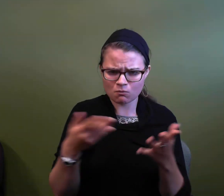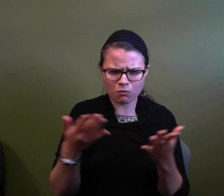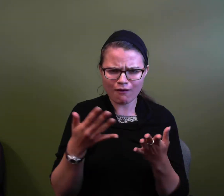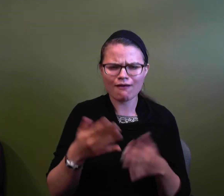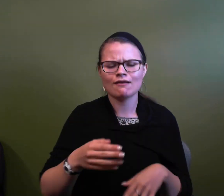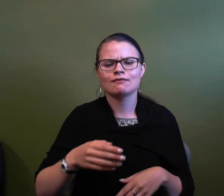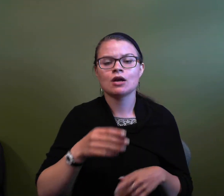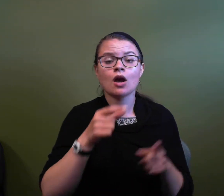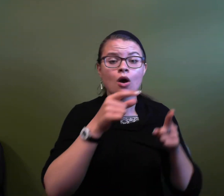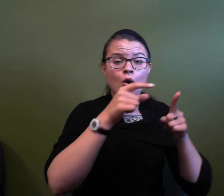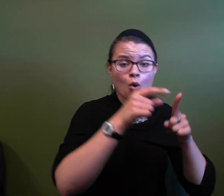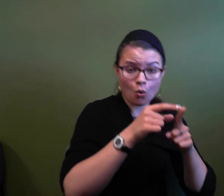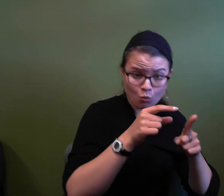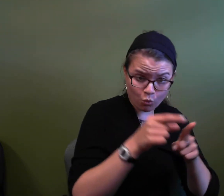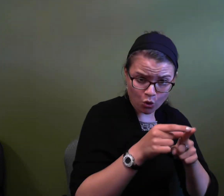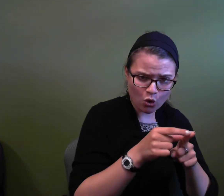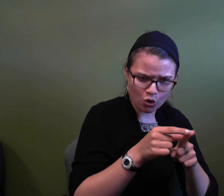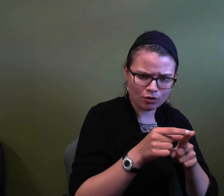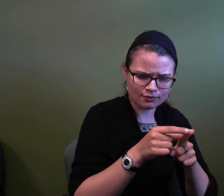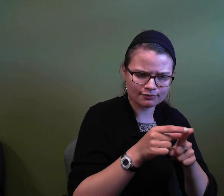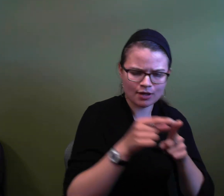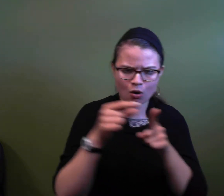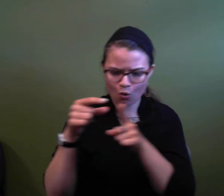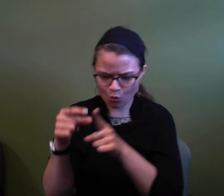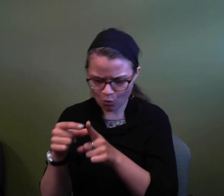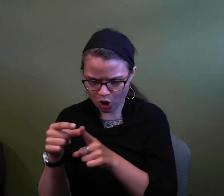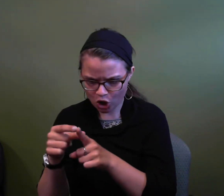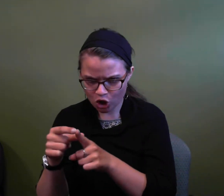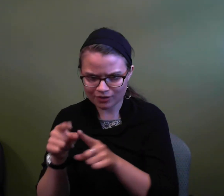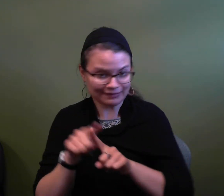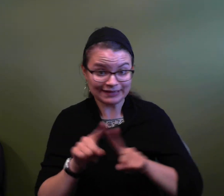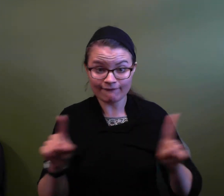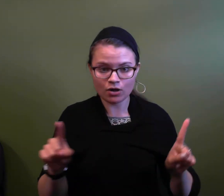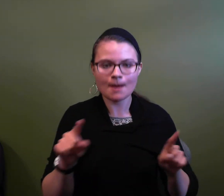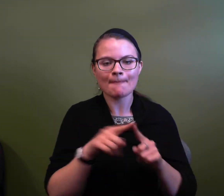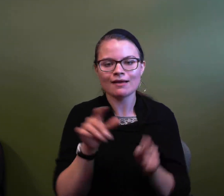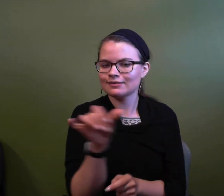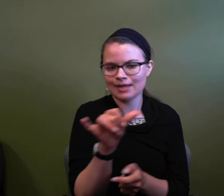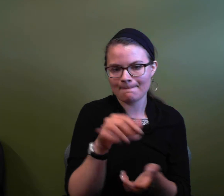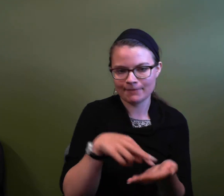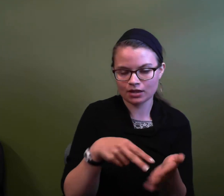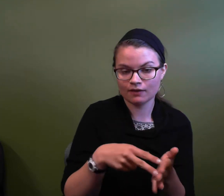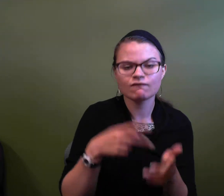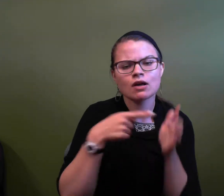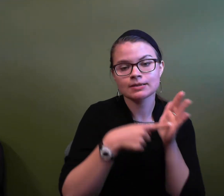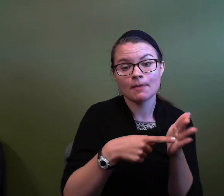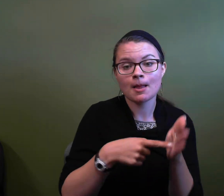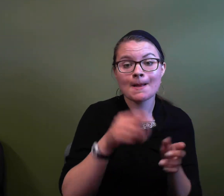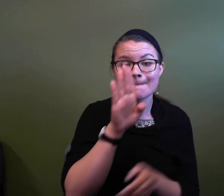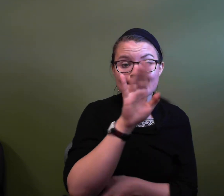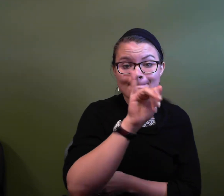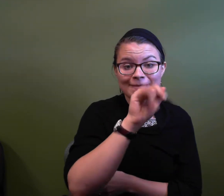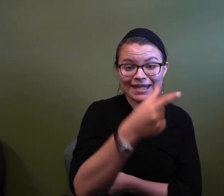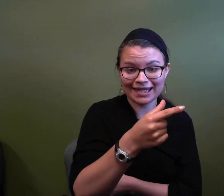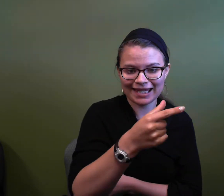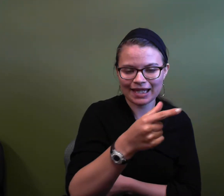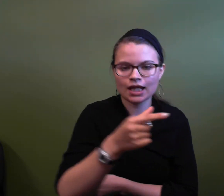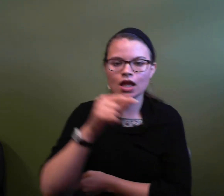meaning but are different words. So for example, big and large, they have the same meaning, just